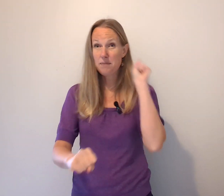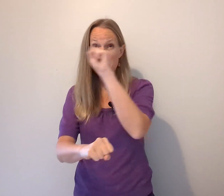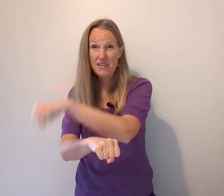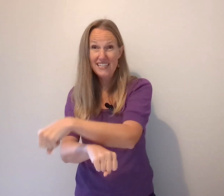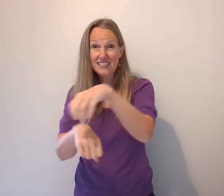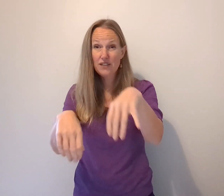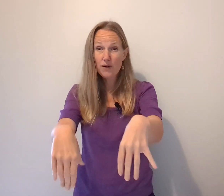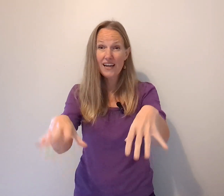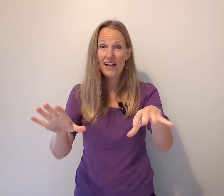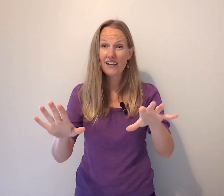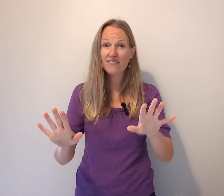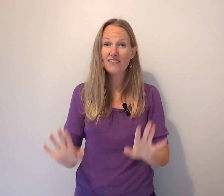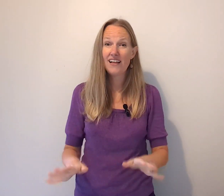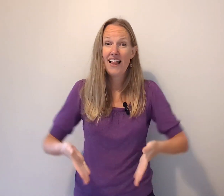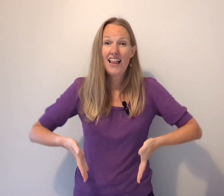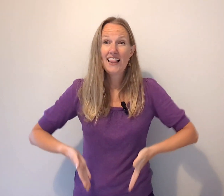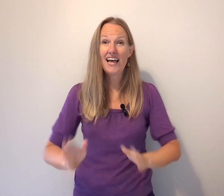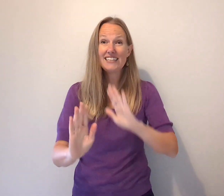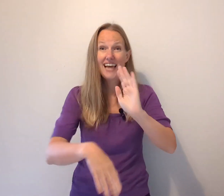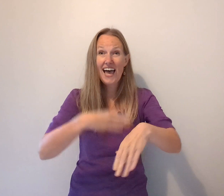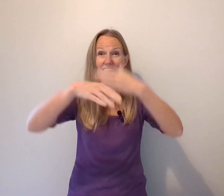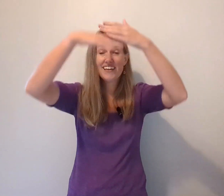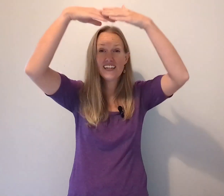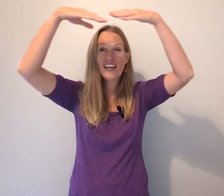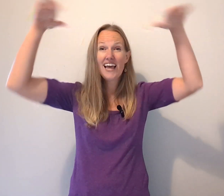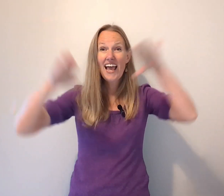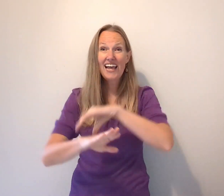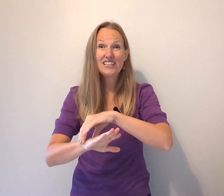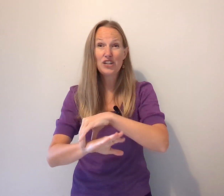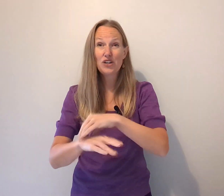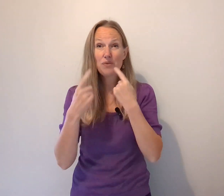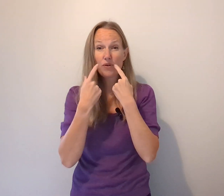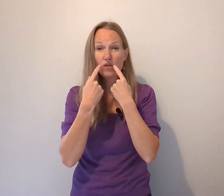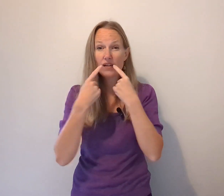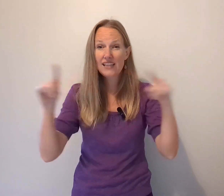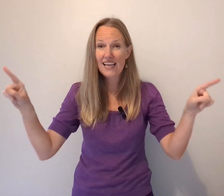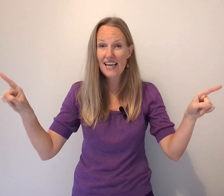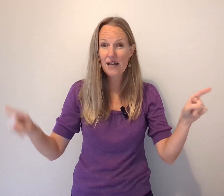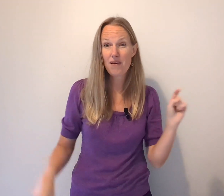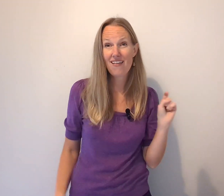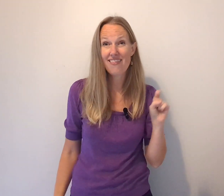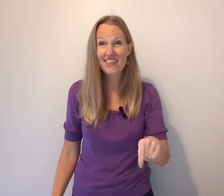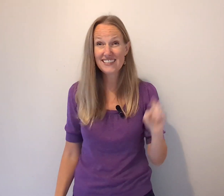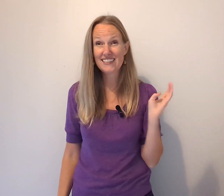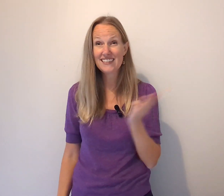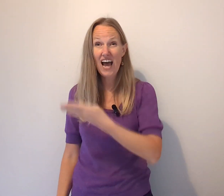He beat the grave. Let heaven and earth proclaim, this is